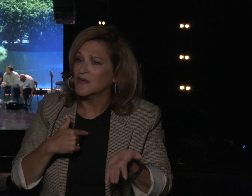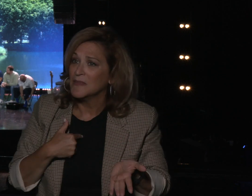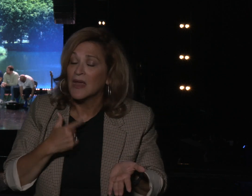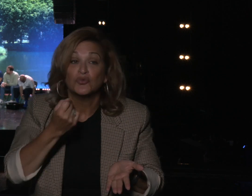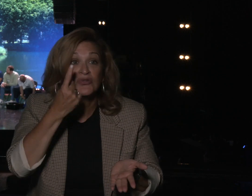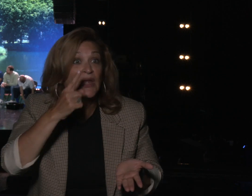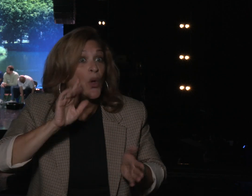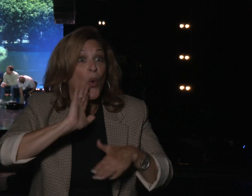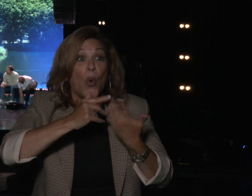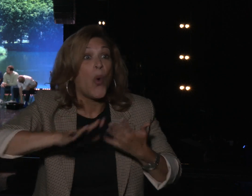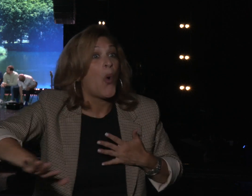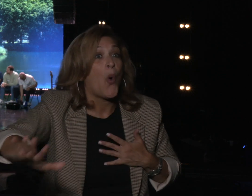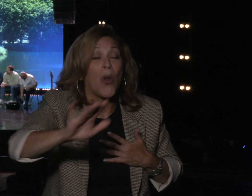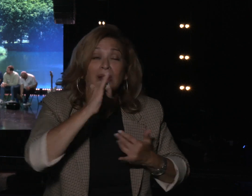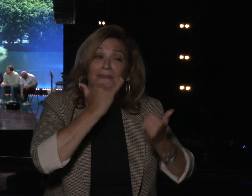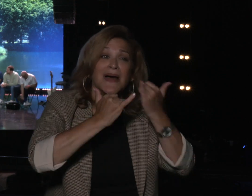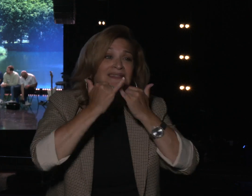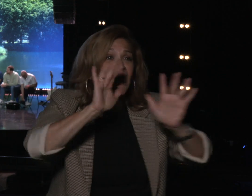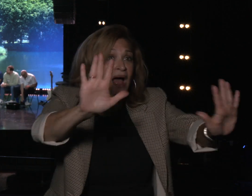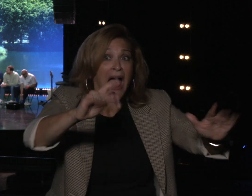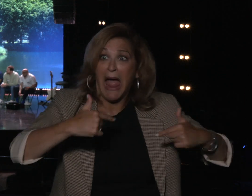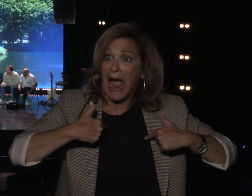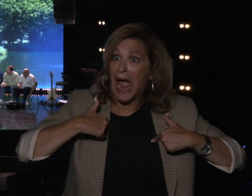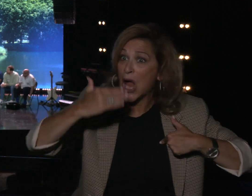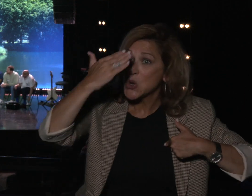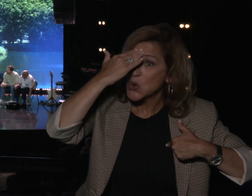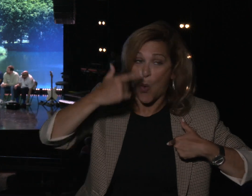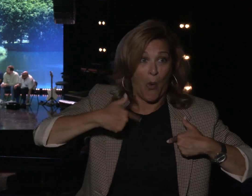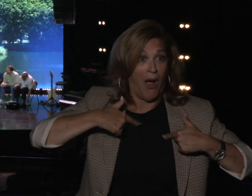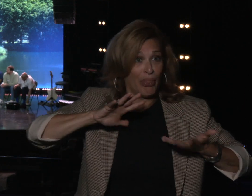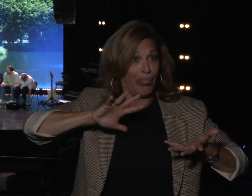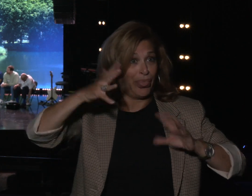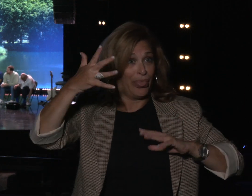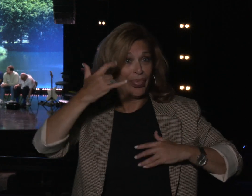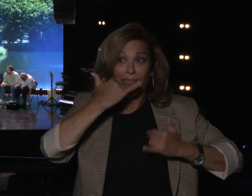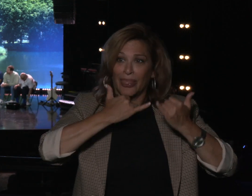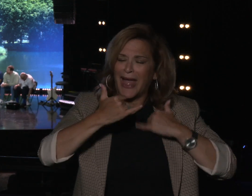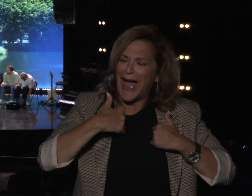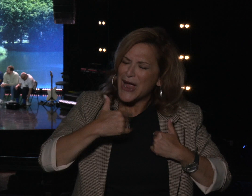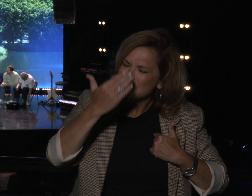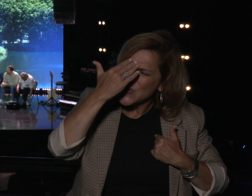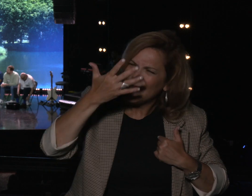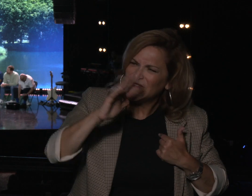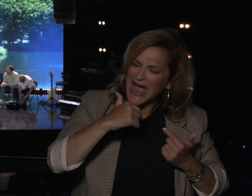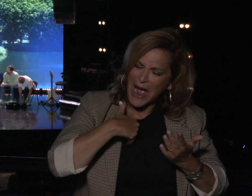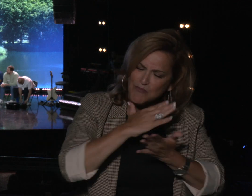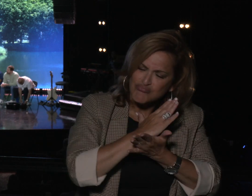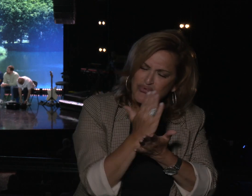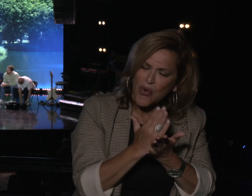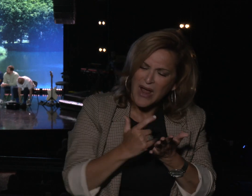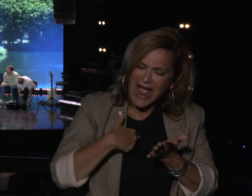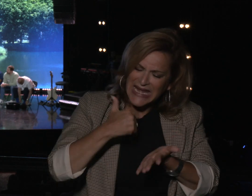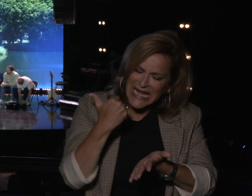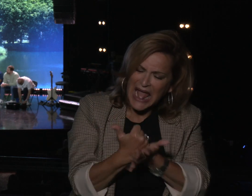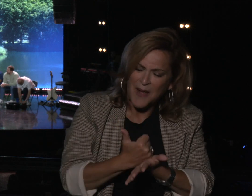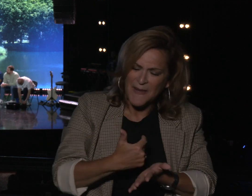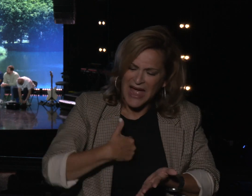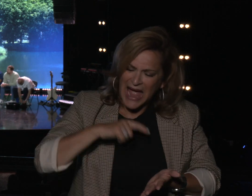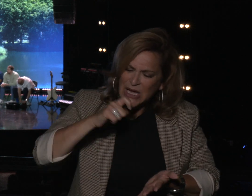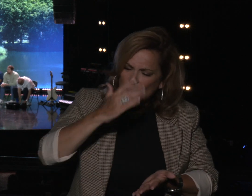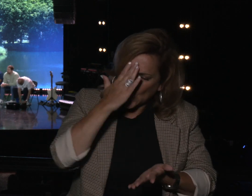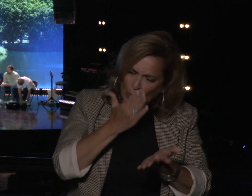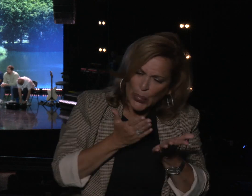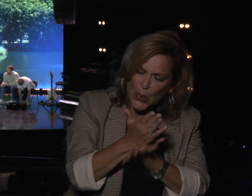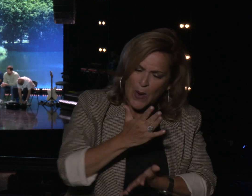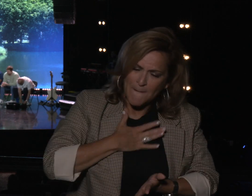up. I know I am a mess up. I know I am broken. I know I need help. I know the things I go through. I